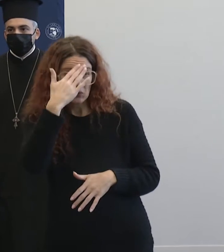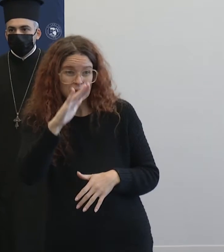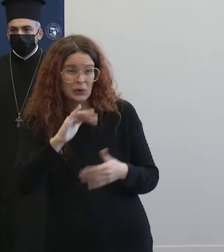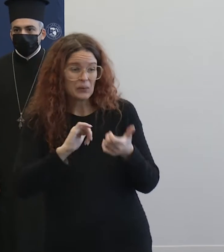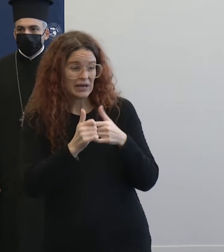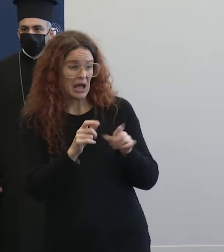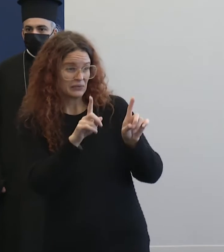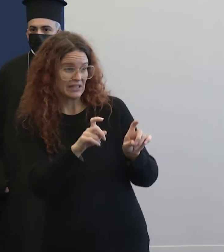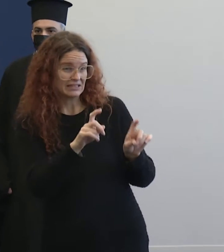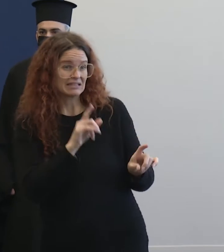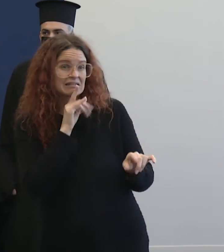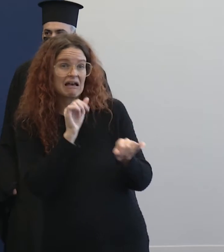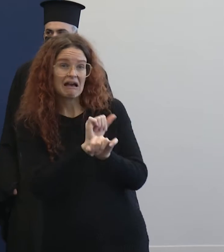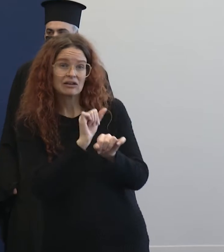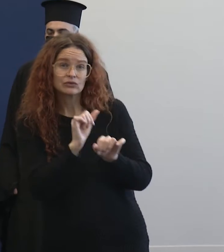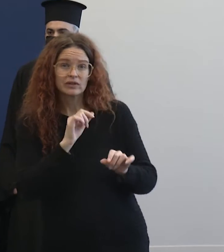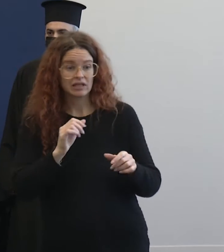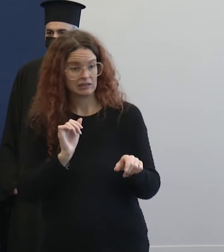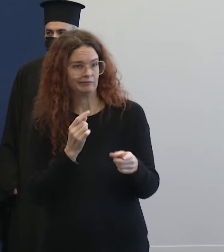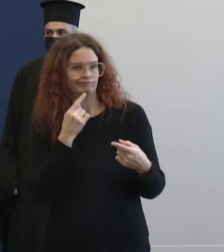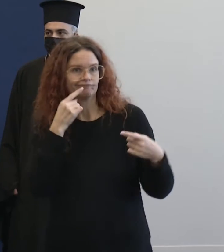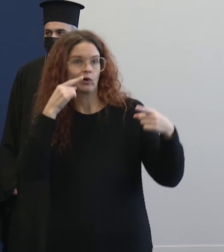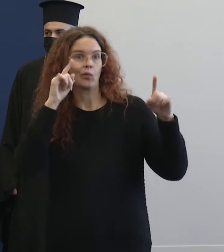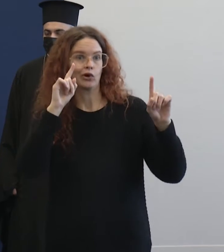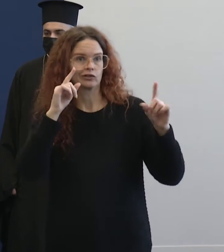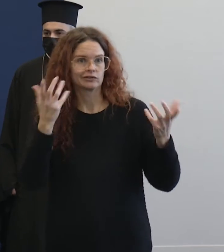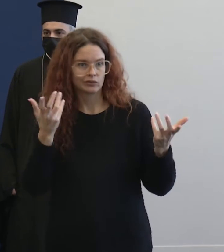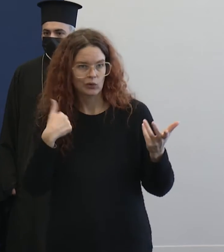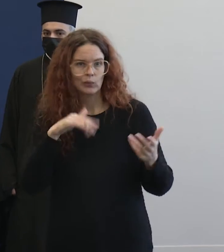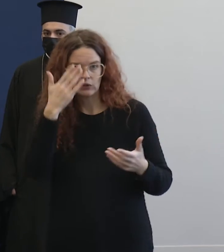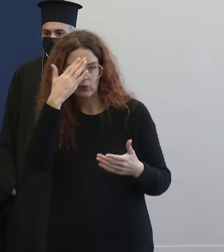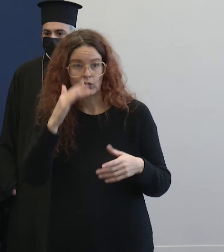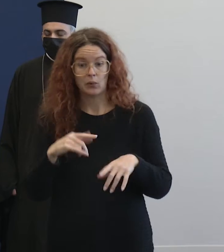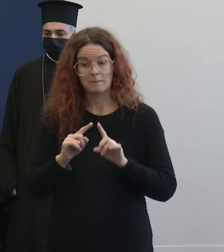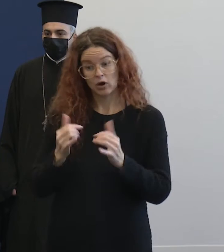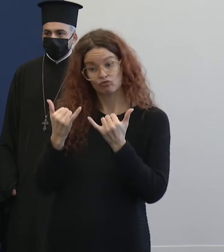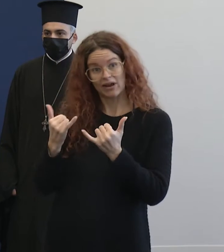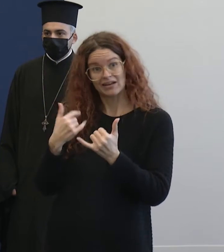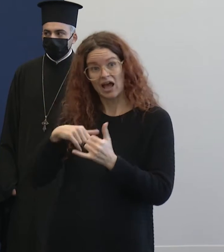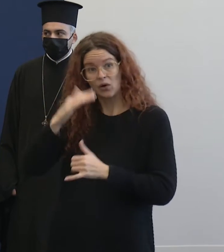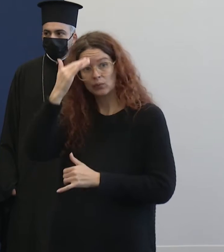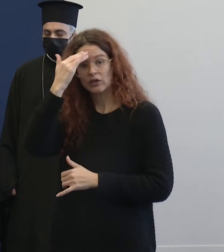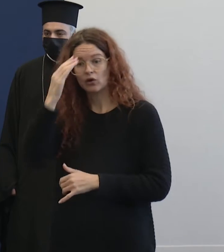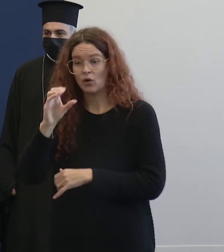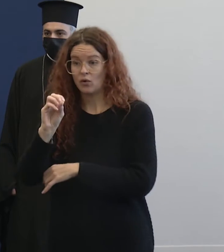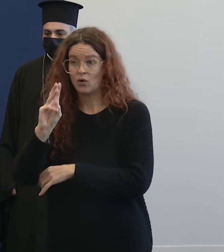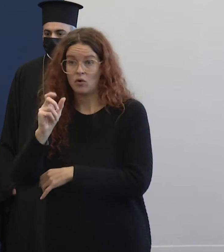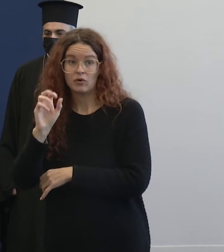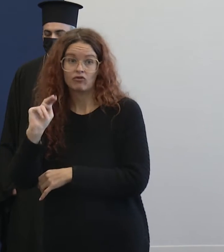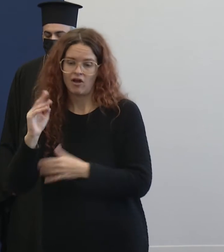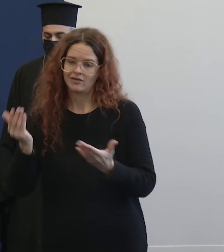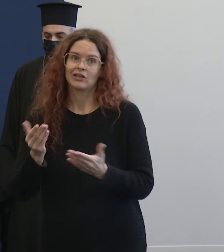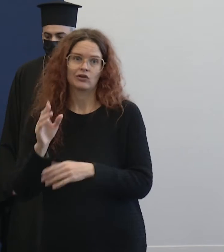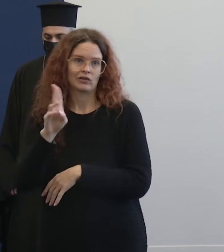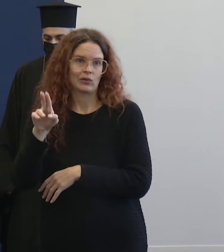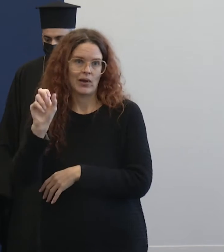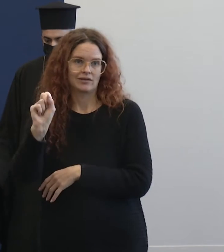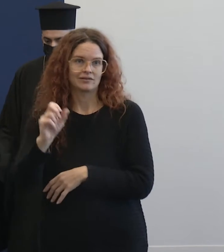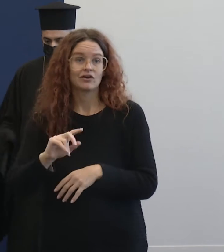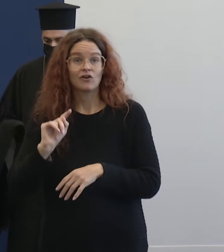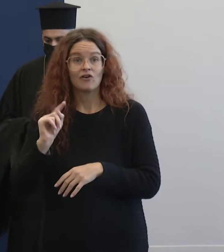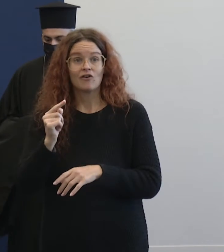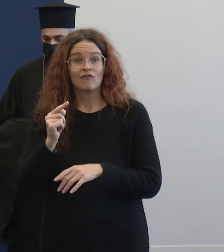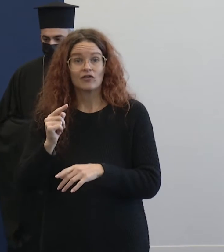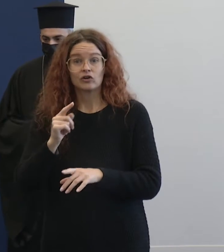this variant actually works. Currently, here is what we do know. Omicron is here in the United States. The first case